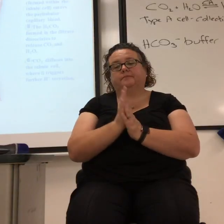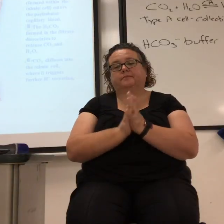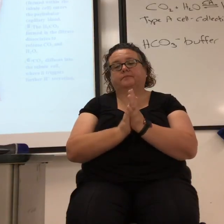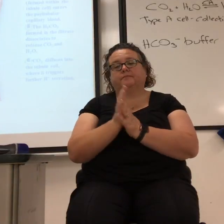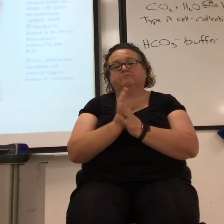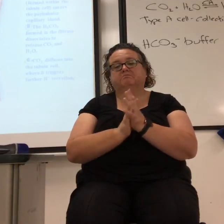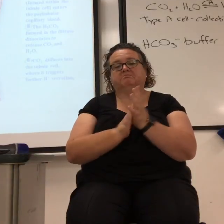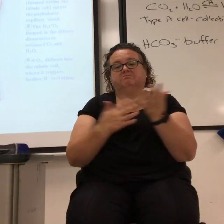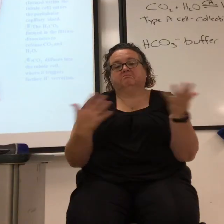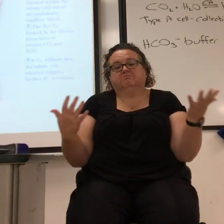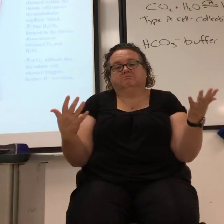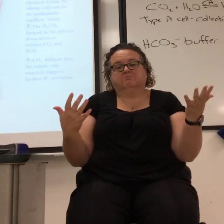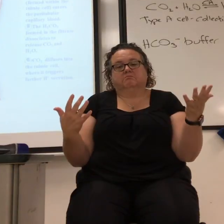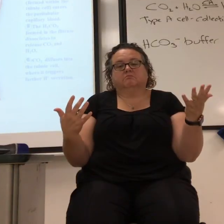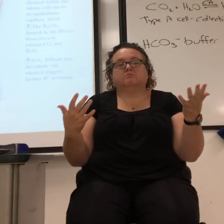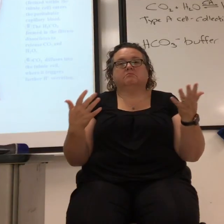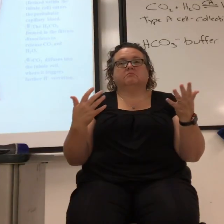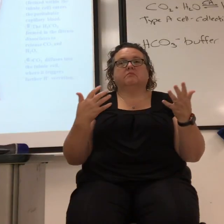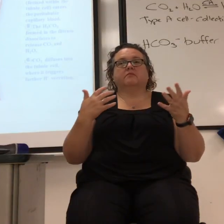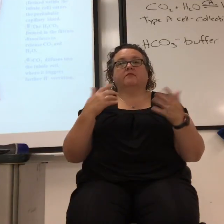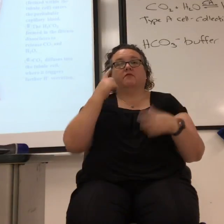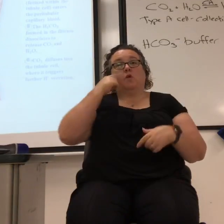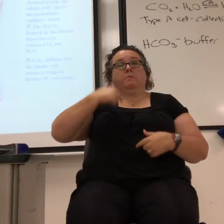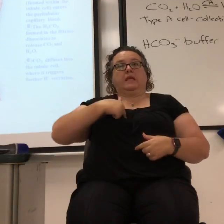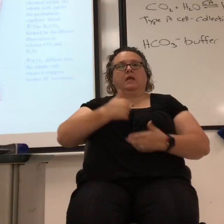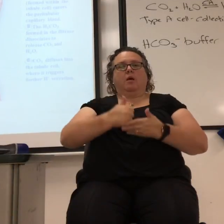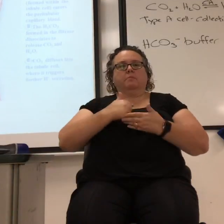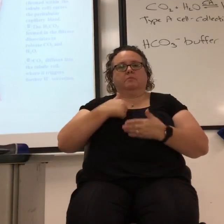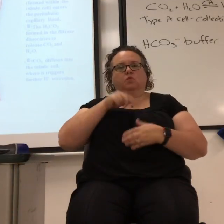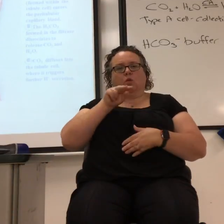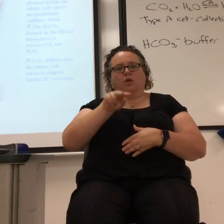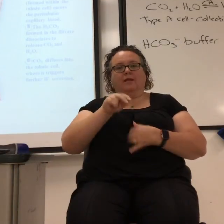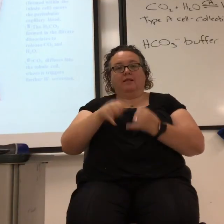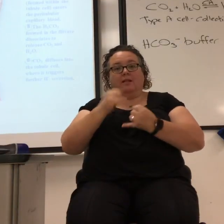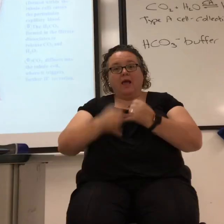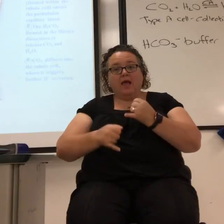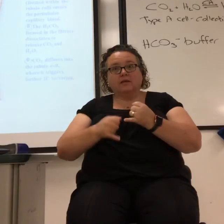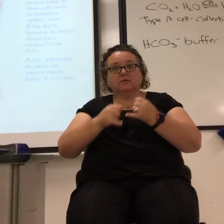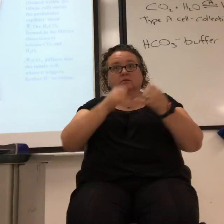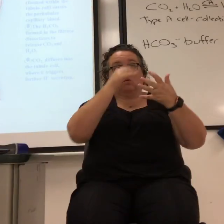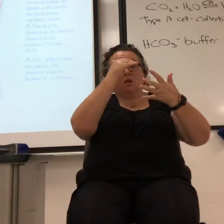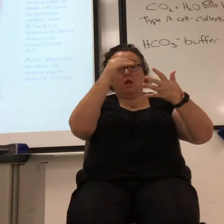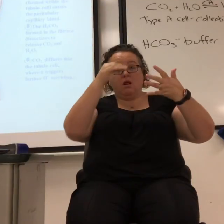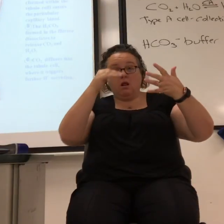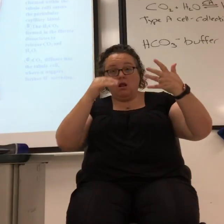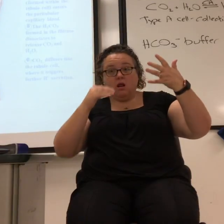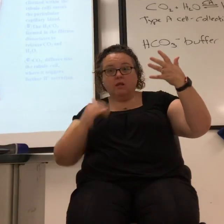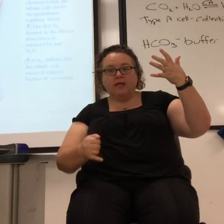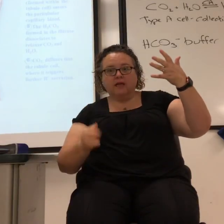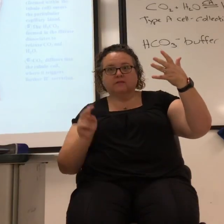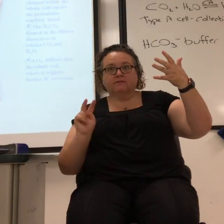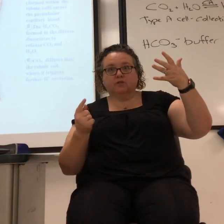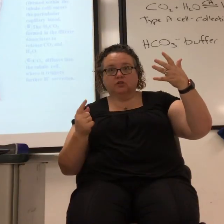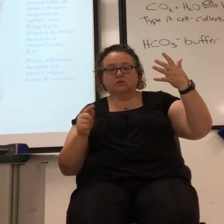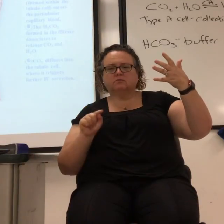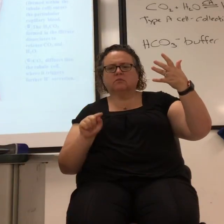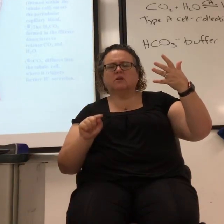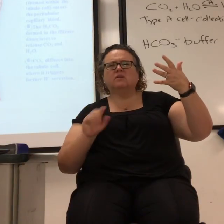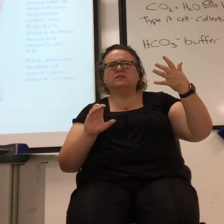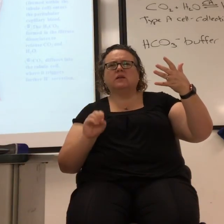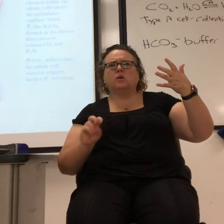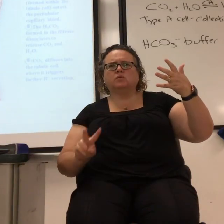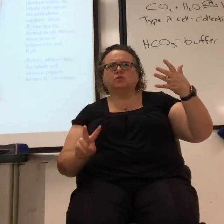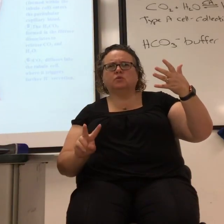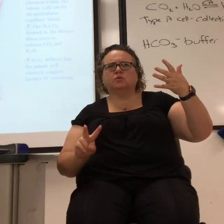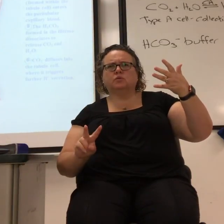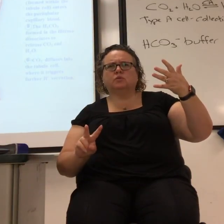it makes sense to me to look at their last step first. Look at number 6. They show you a CO2 molecule diffusing into